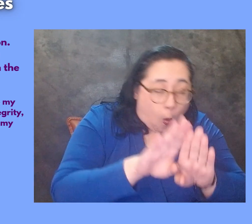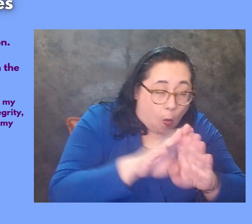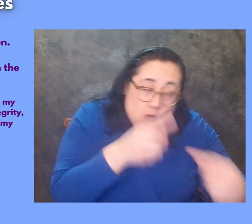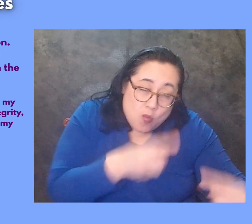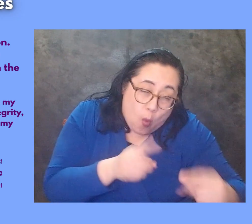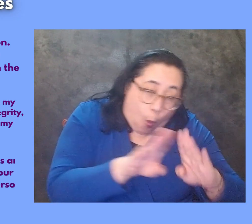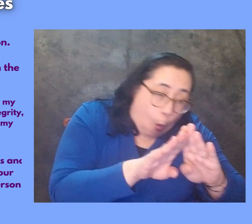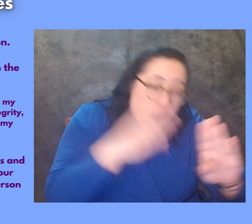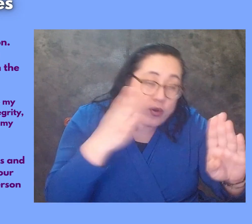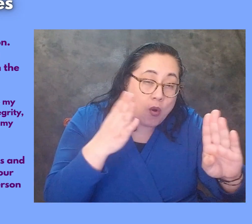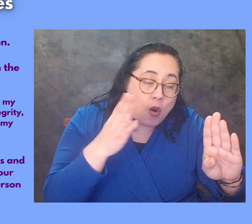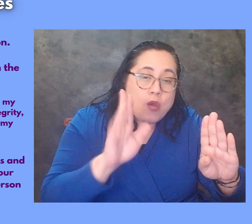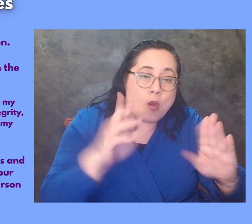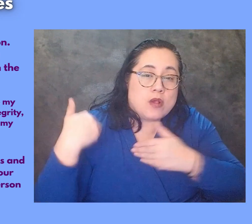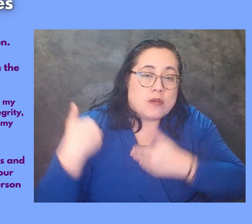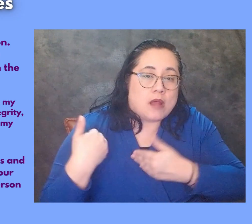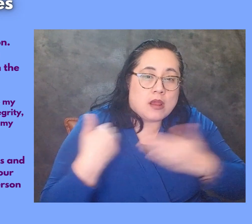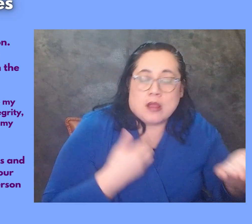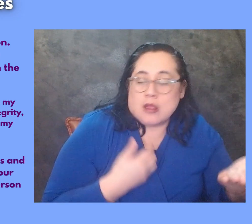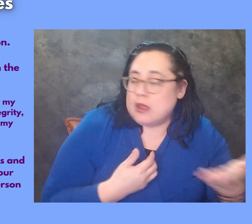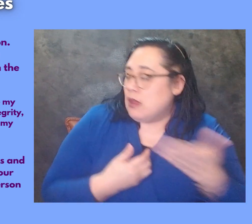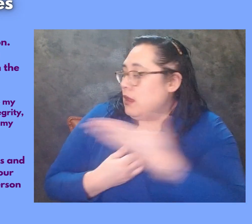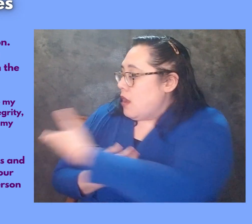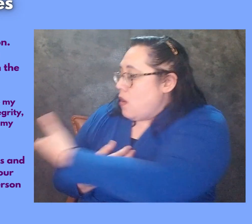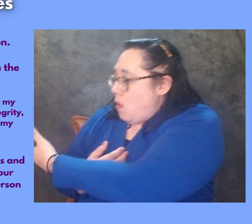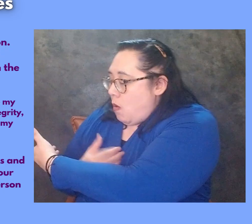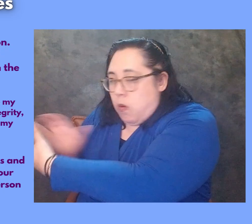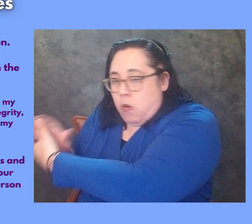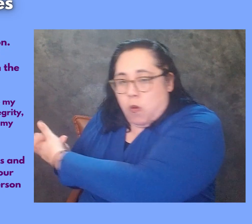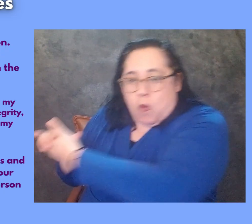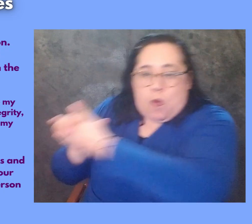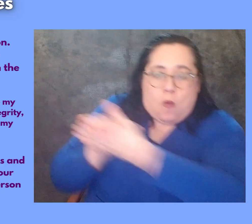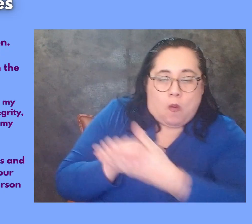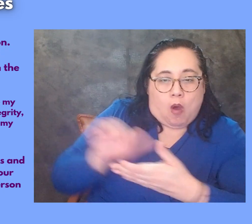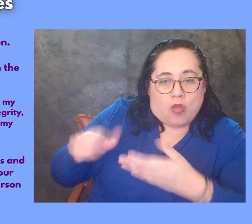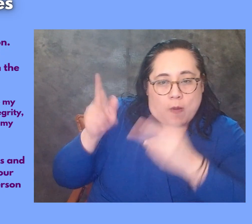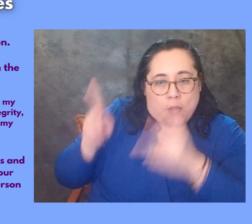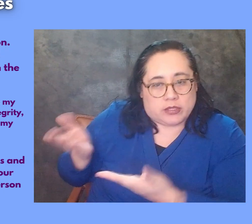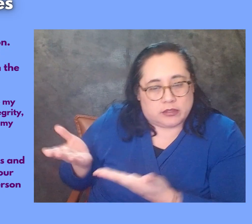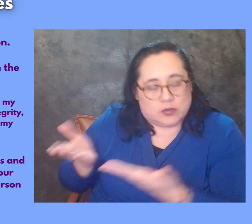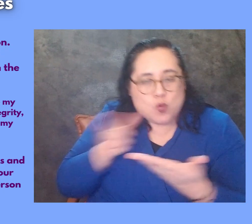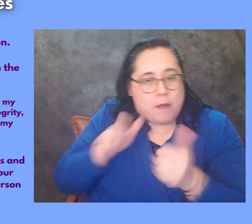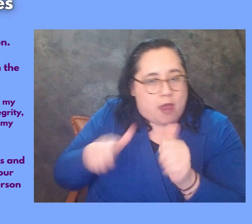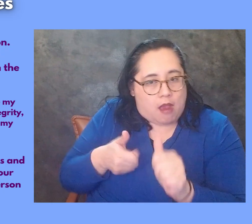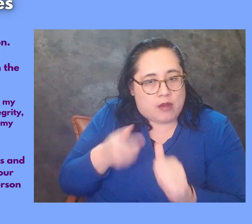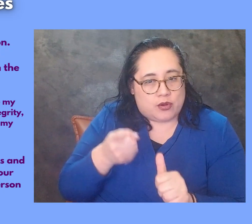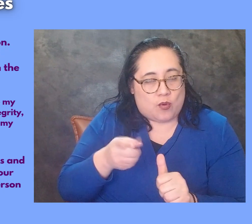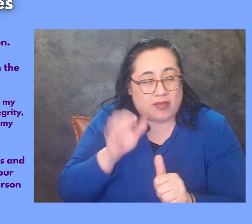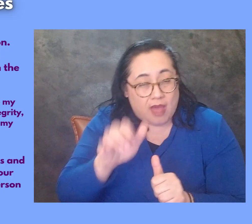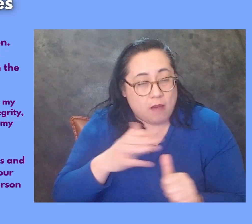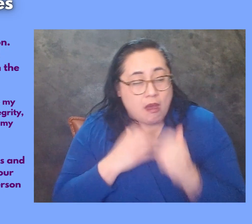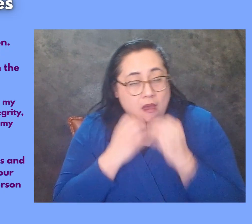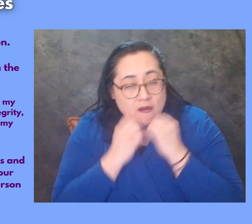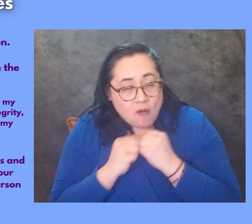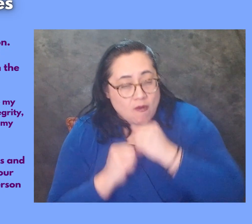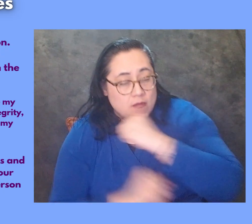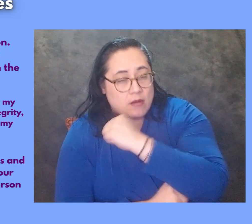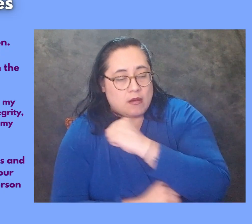that if you open a door, it's not your responsibility to turn around and hold that other person's hand behind